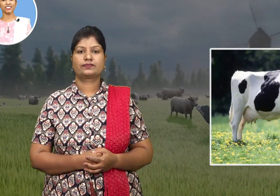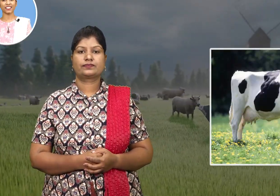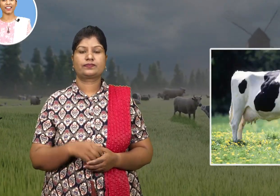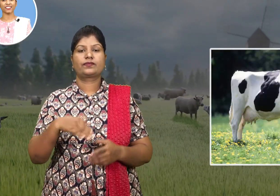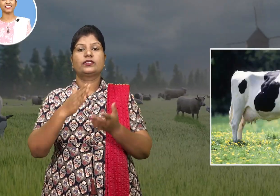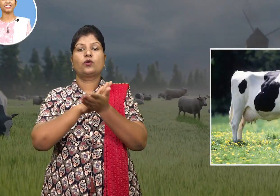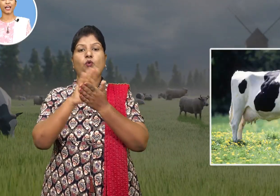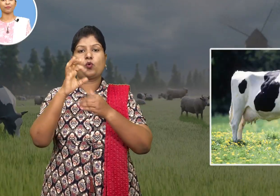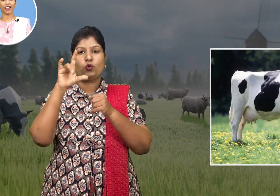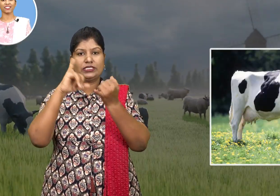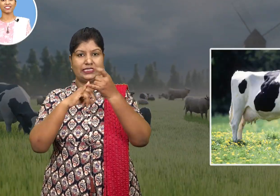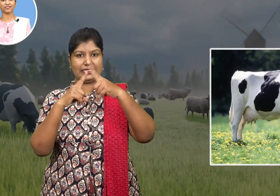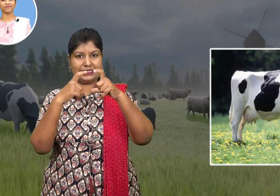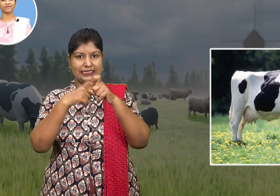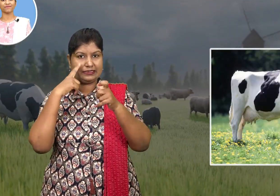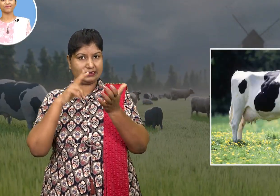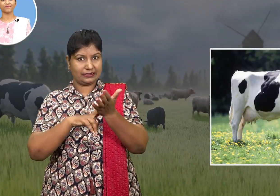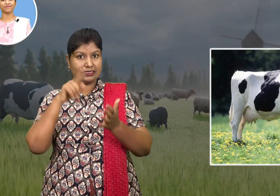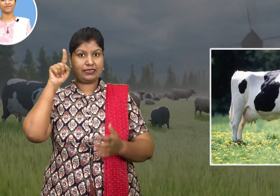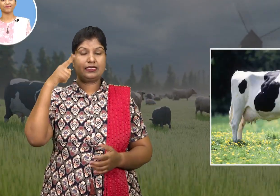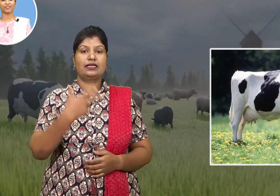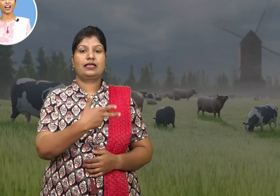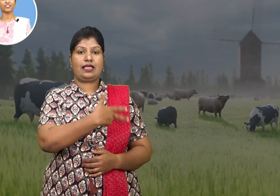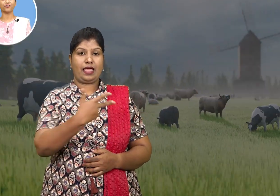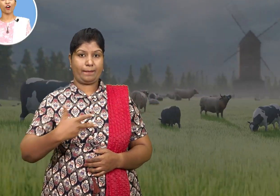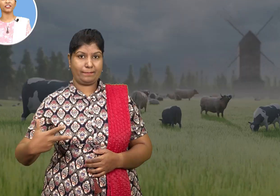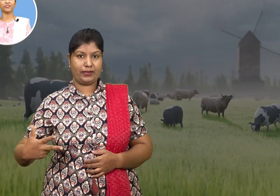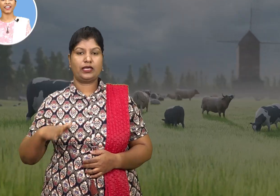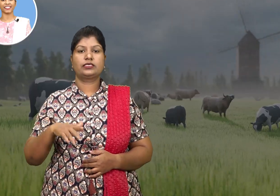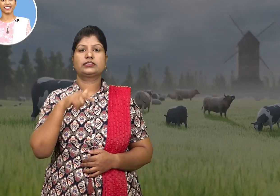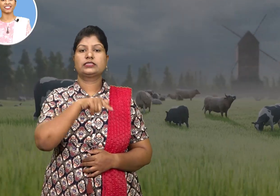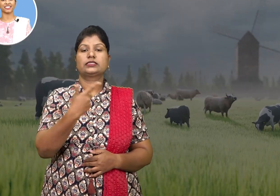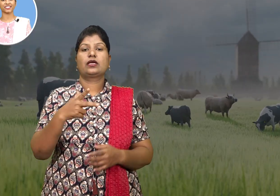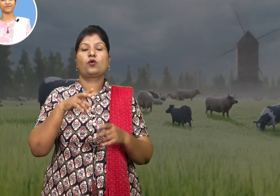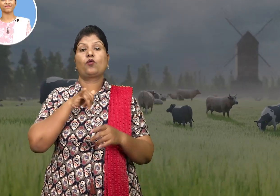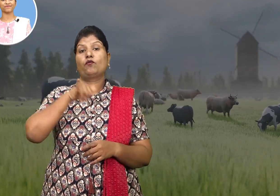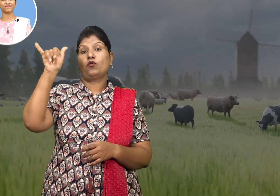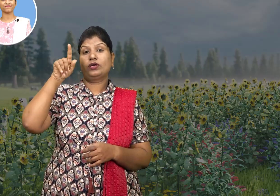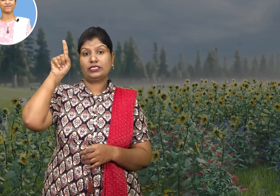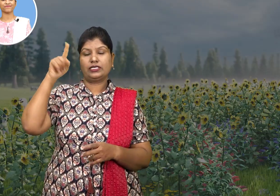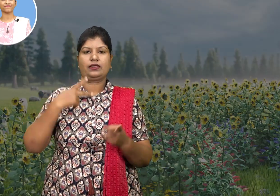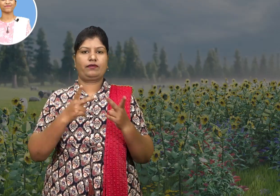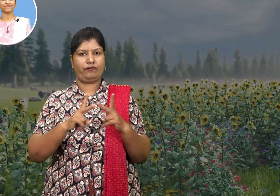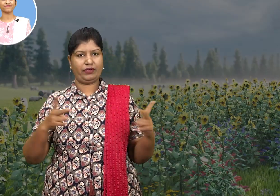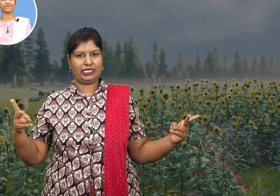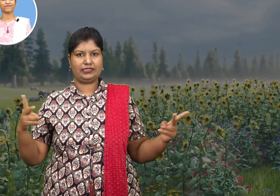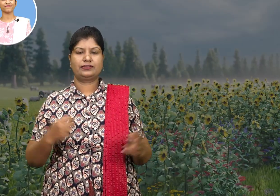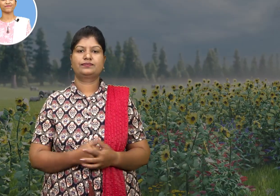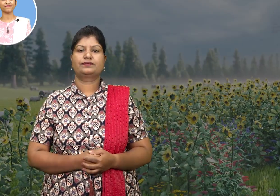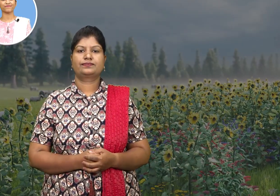and Holstein, Denmark are the foreign varieties.